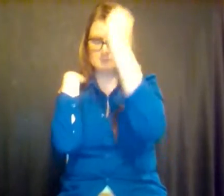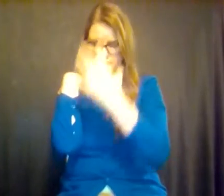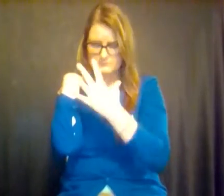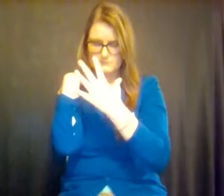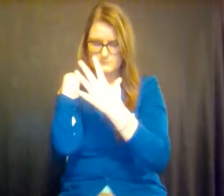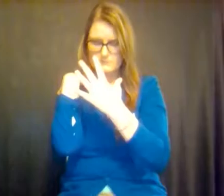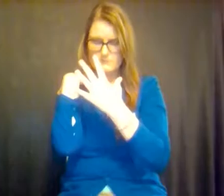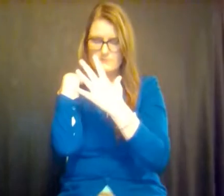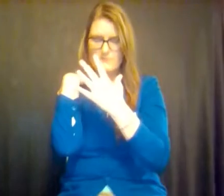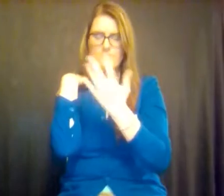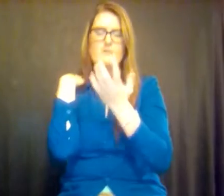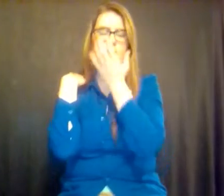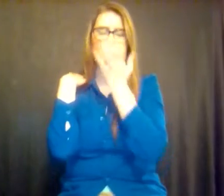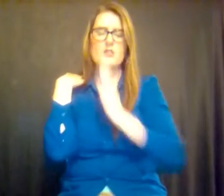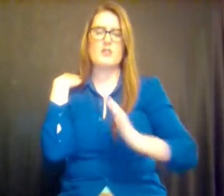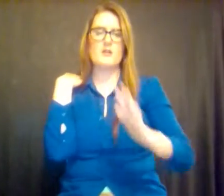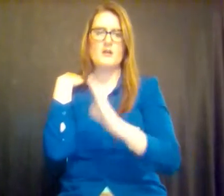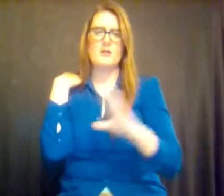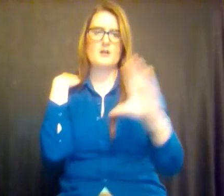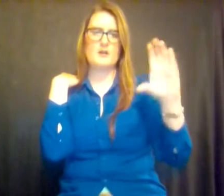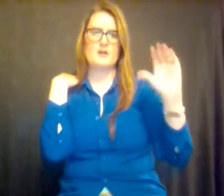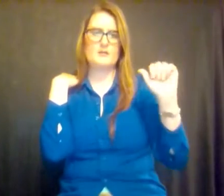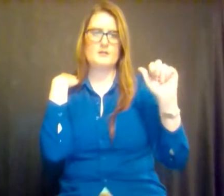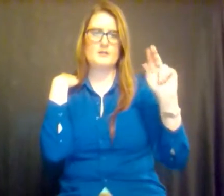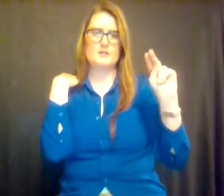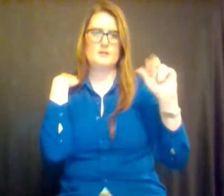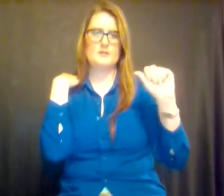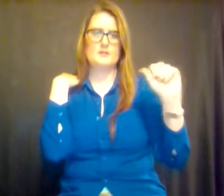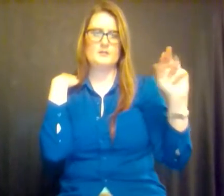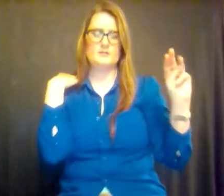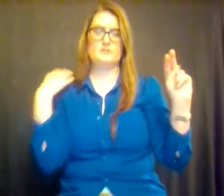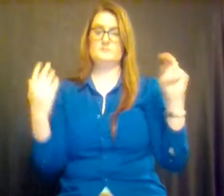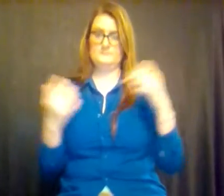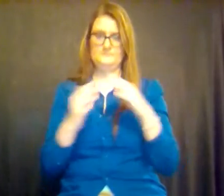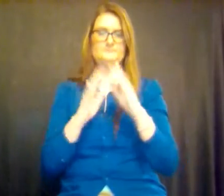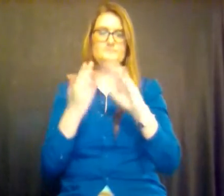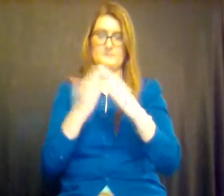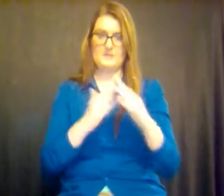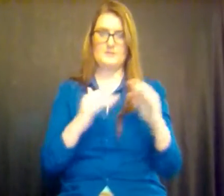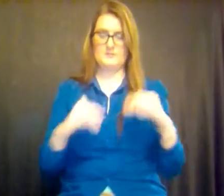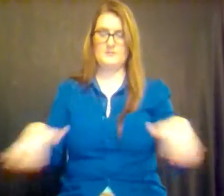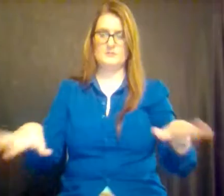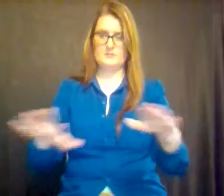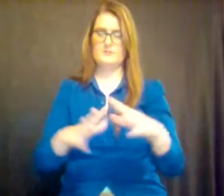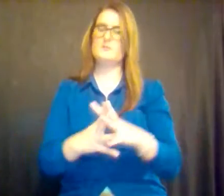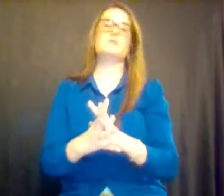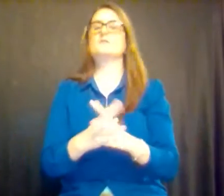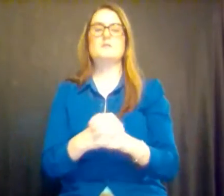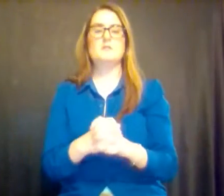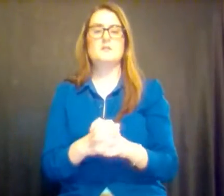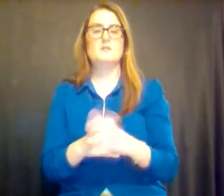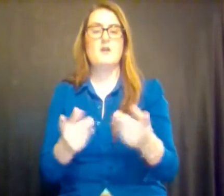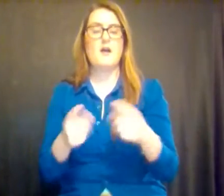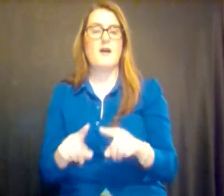no going back. As soon as it was over, Jacob hurried off to tell his mother what had happened. At that very moment, Esau returned from the